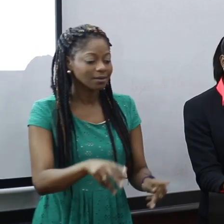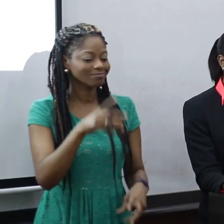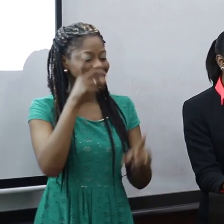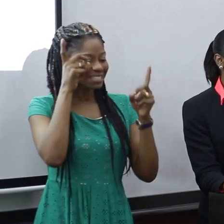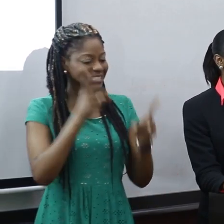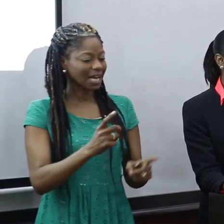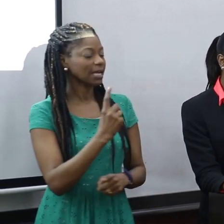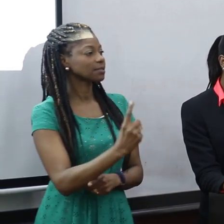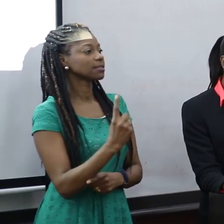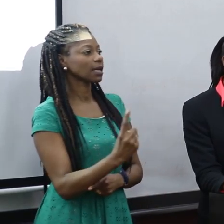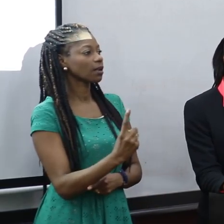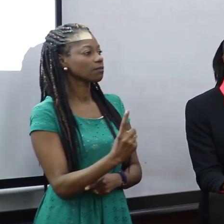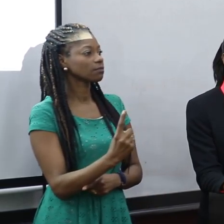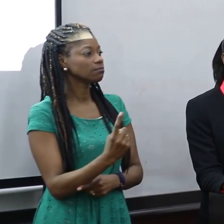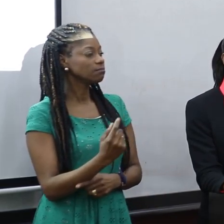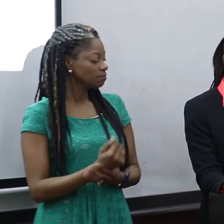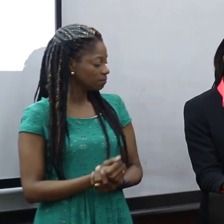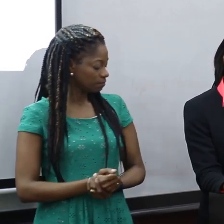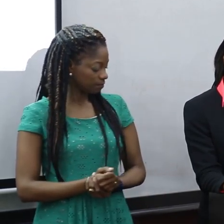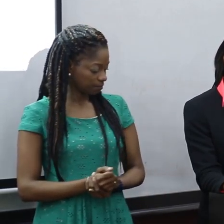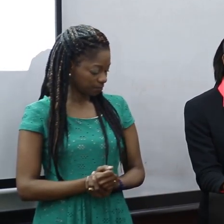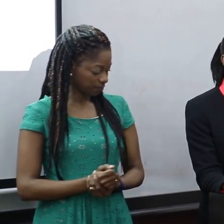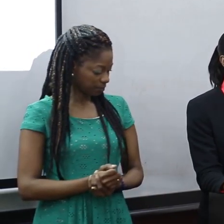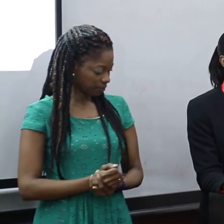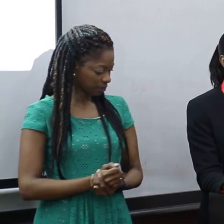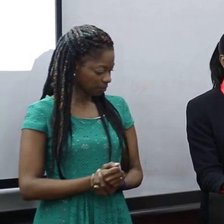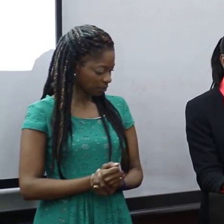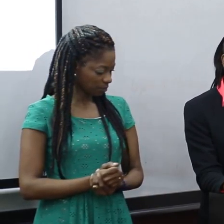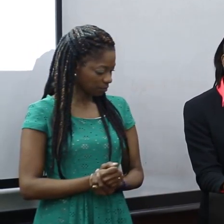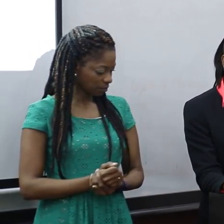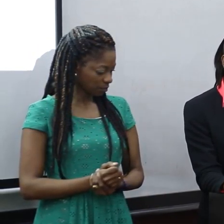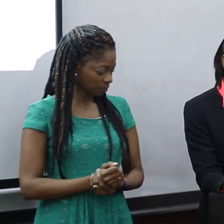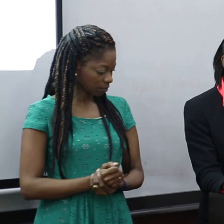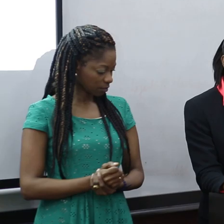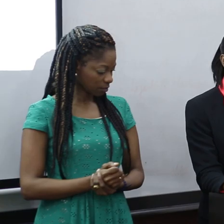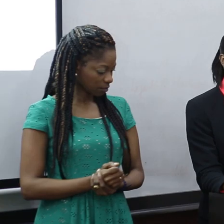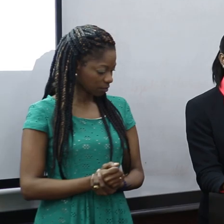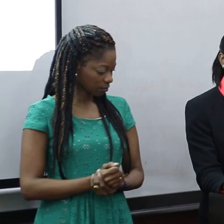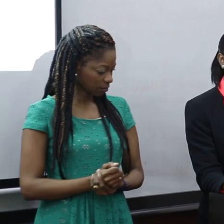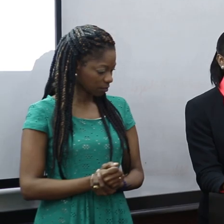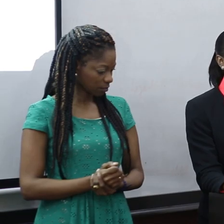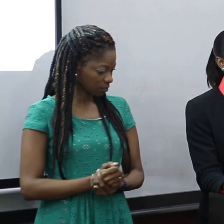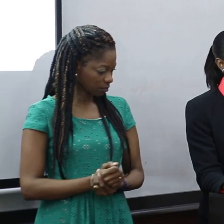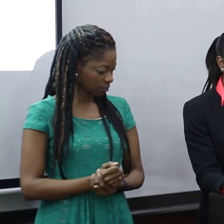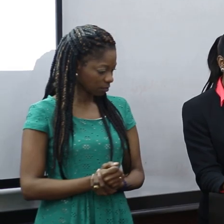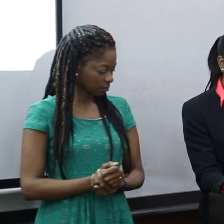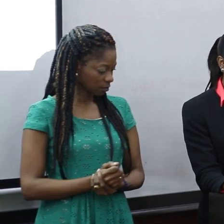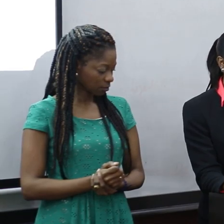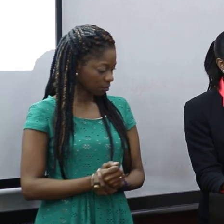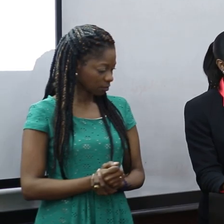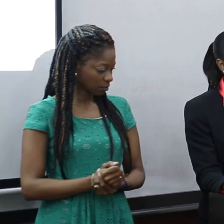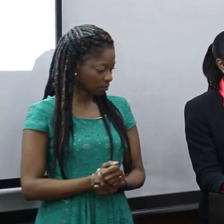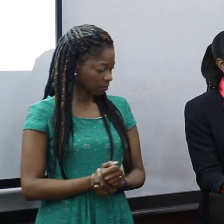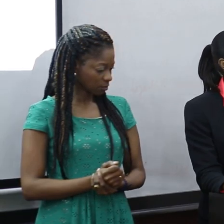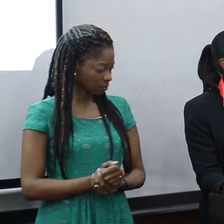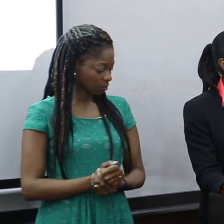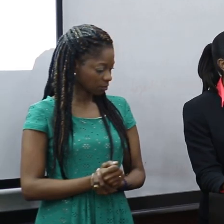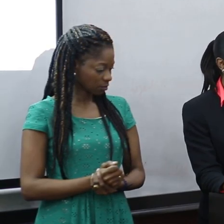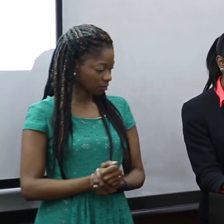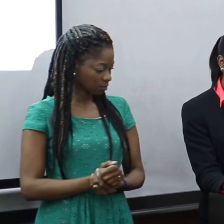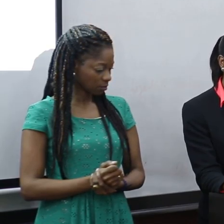result is that the use of a dangerousness criteria to validate detention condones the involuntary confinement